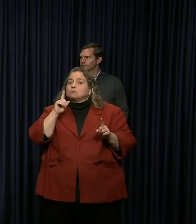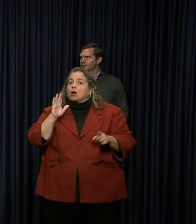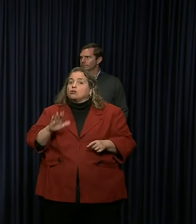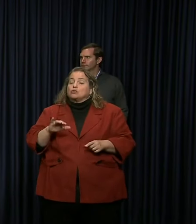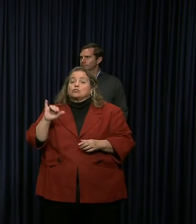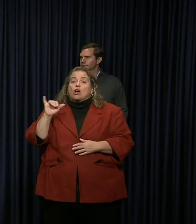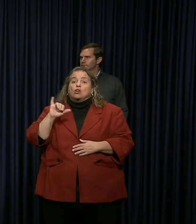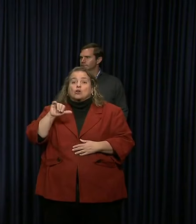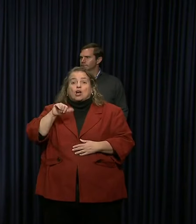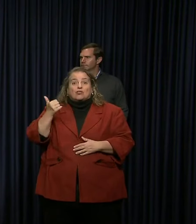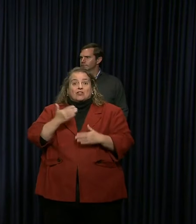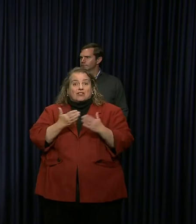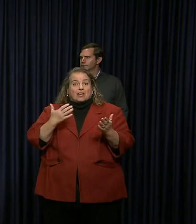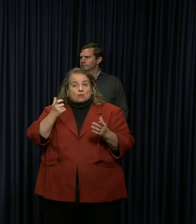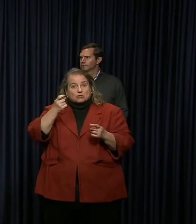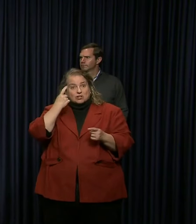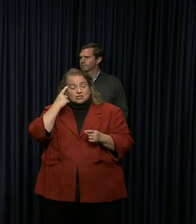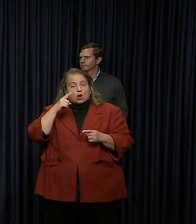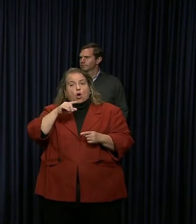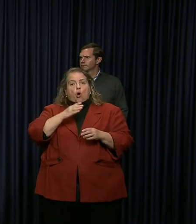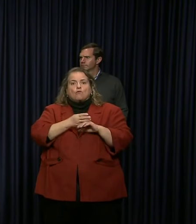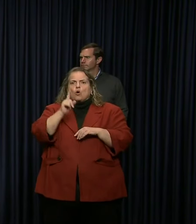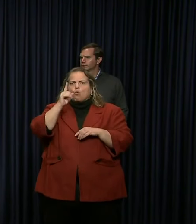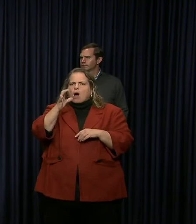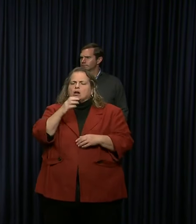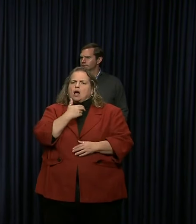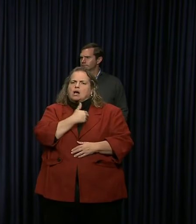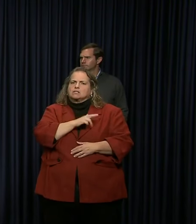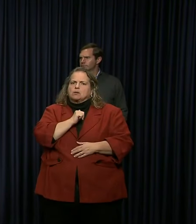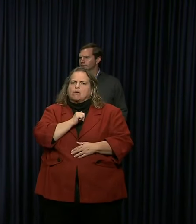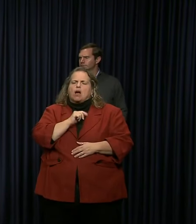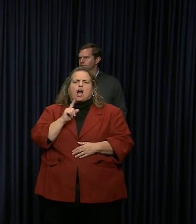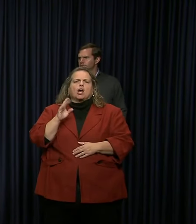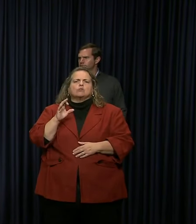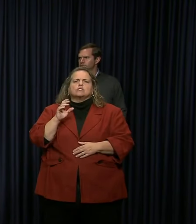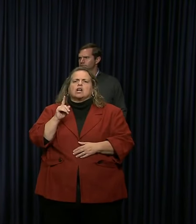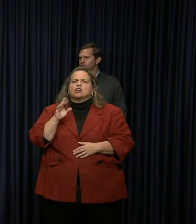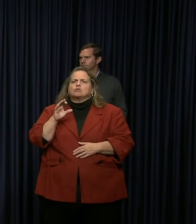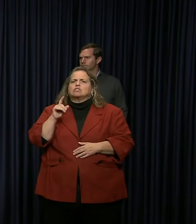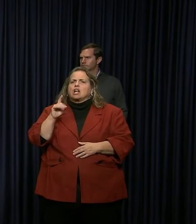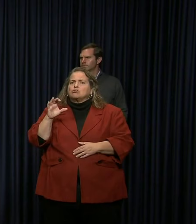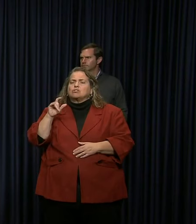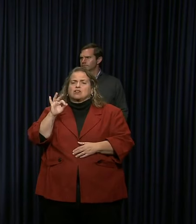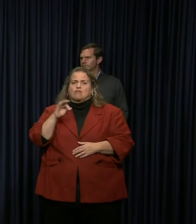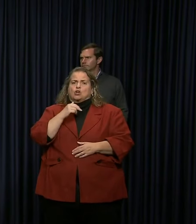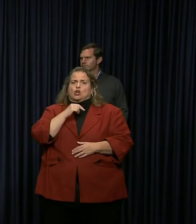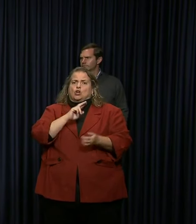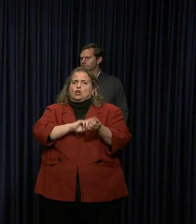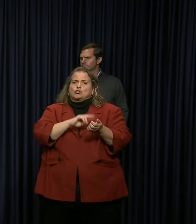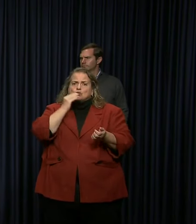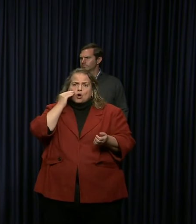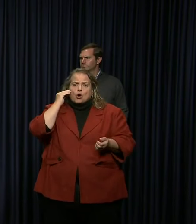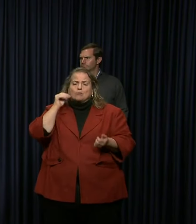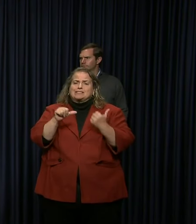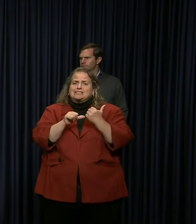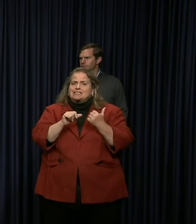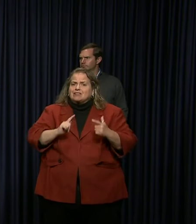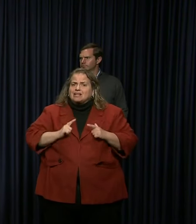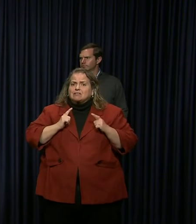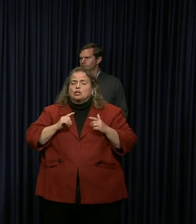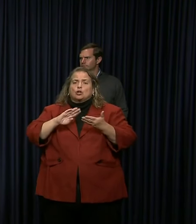to draw your attention to. There's over 100 hospitals. There are hundreds of nursing homes and assisted living